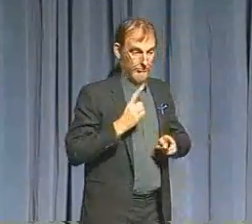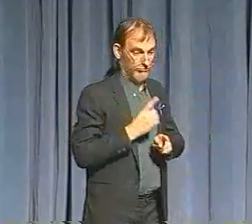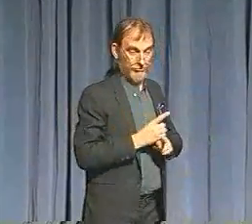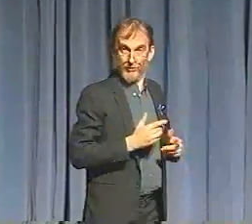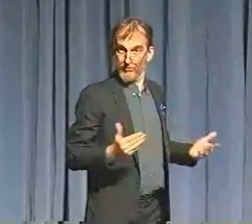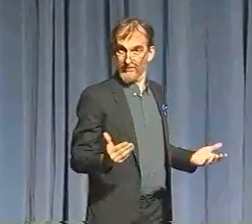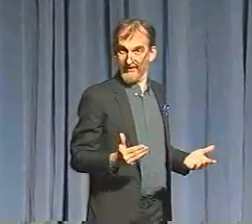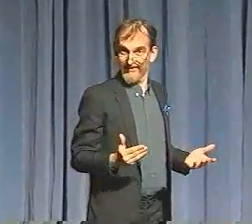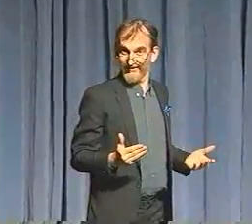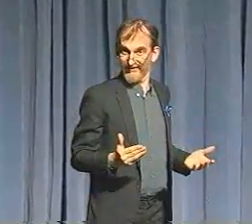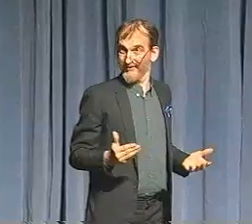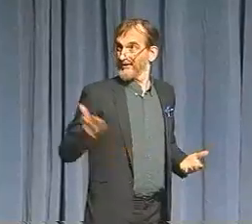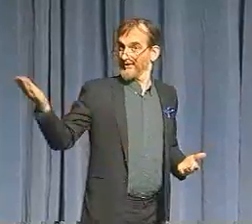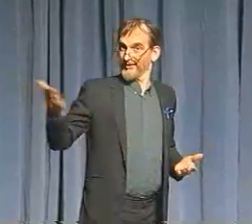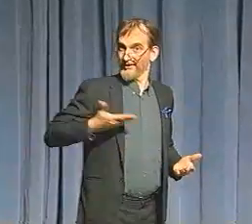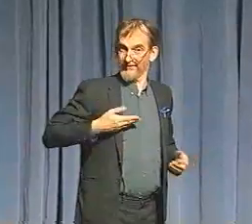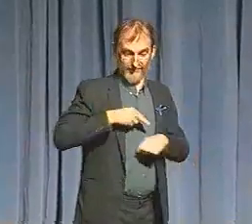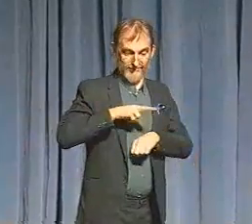Now, if we talk about deafhood in general,